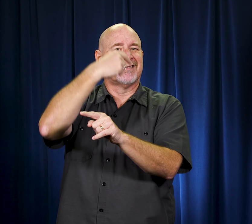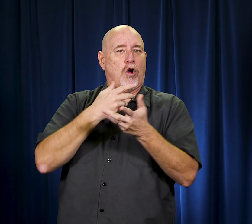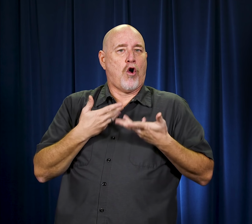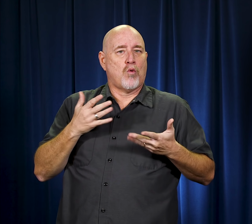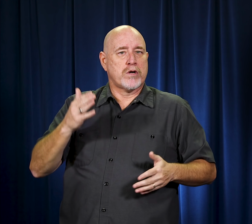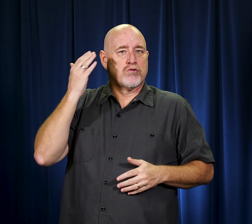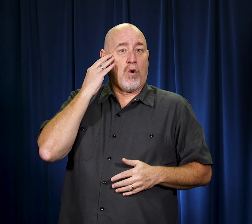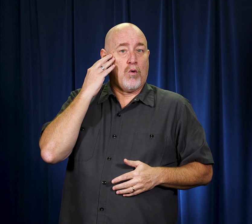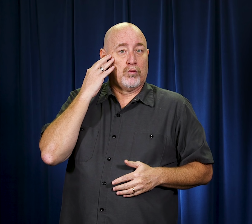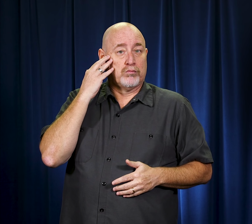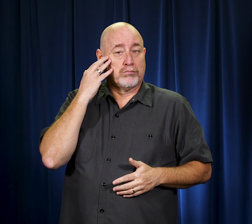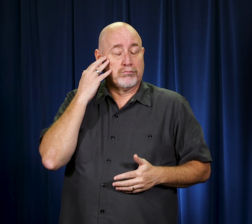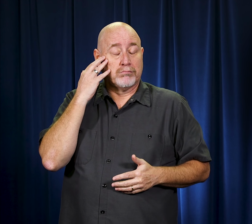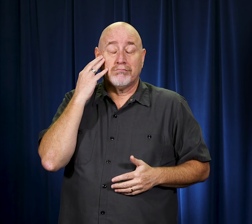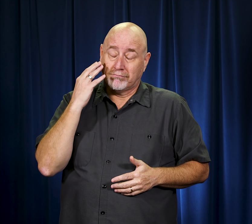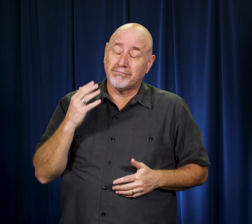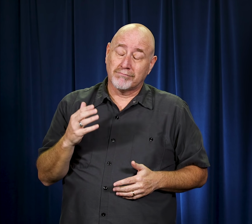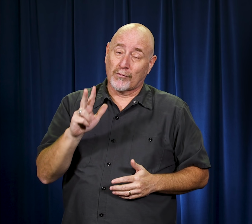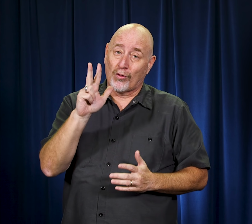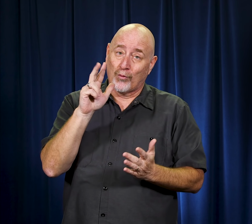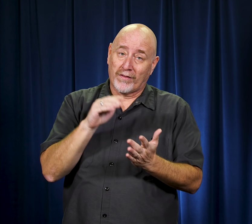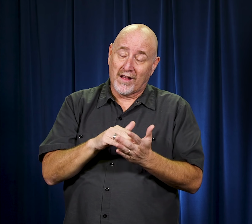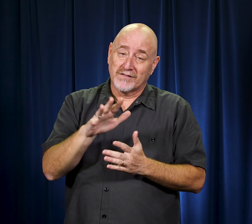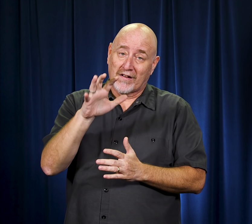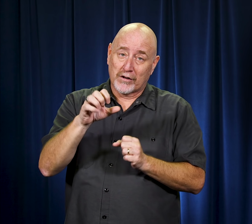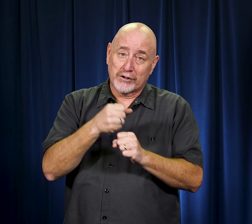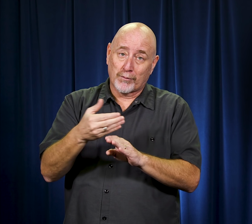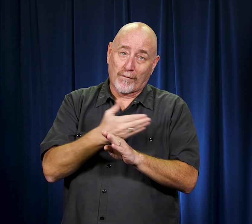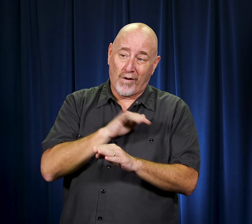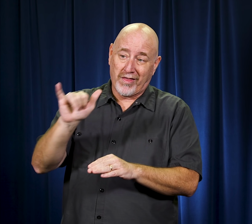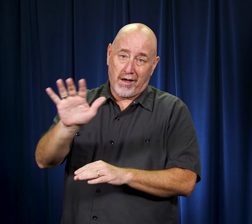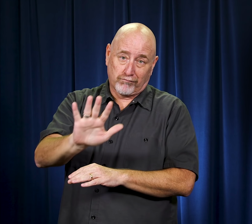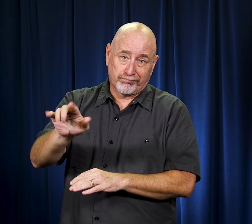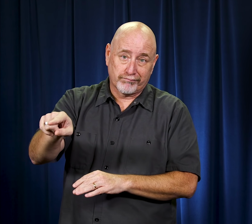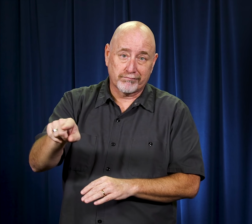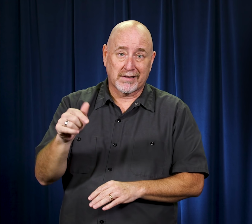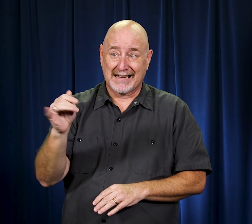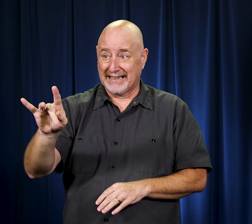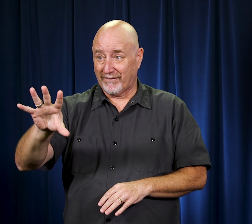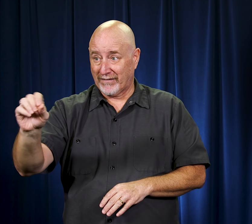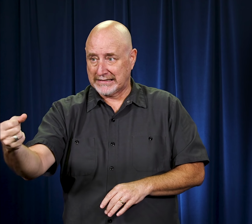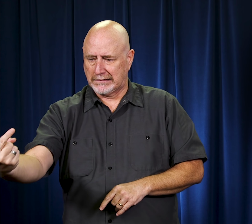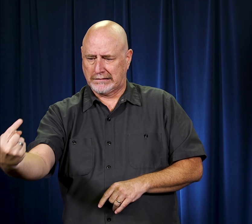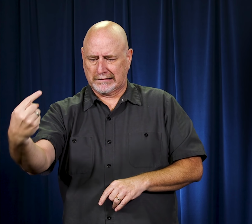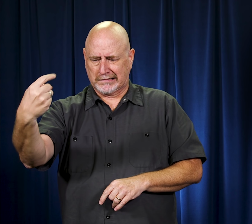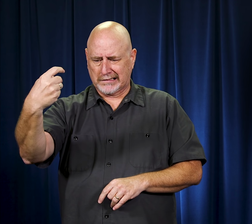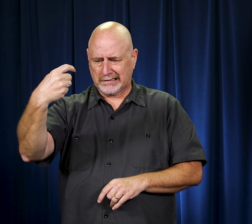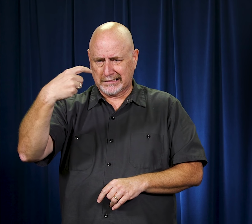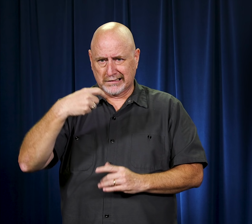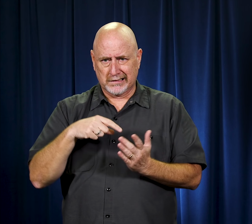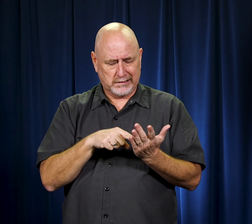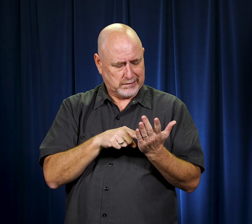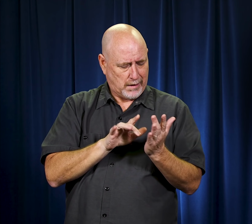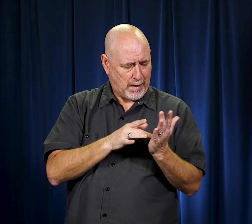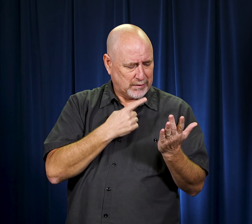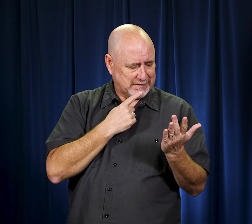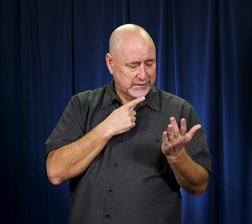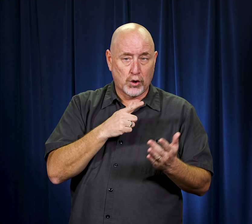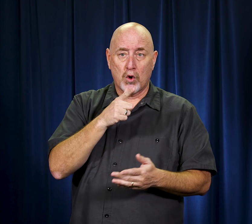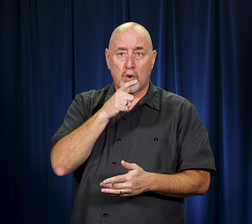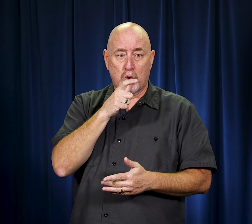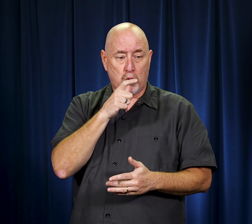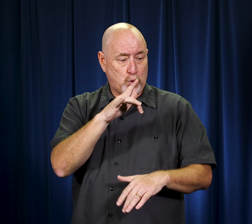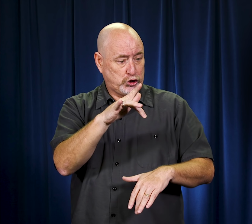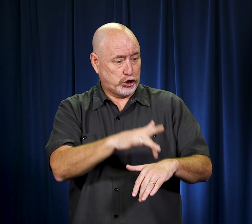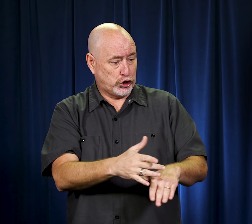been known? Well, almost 3,500 years before the 1850s, the Bible stated, "He